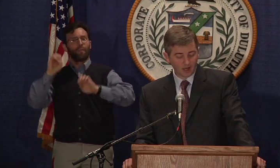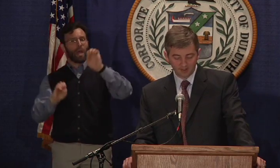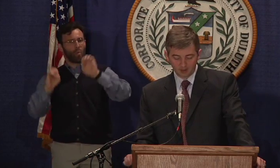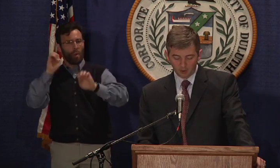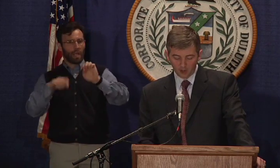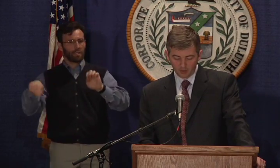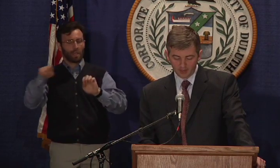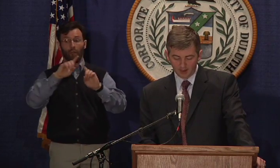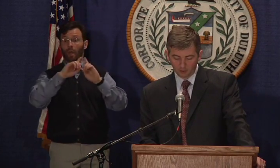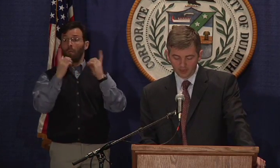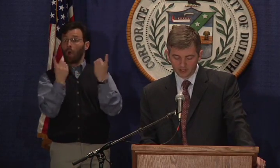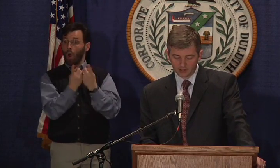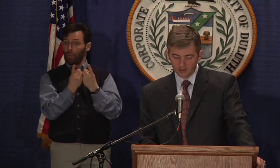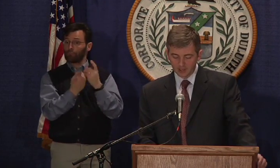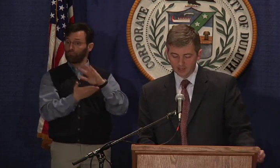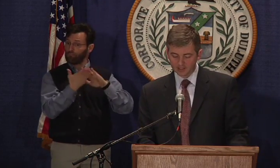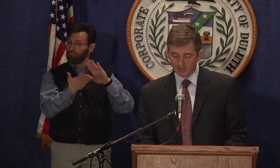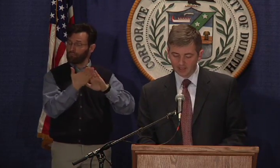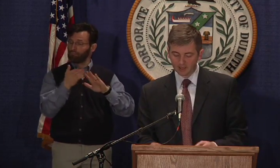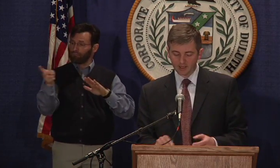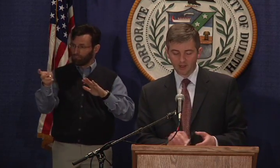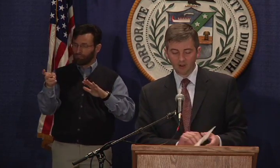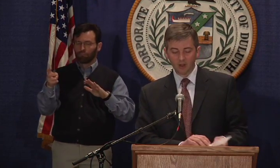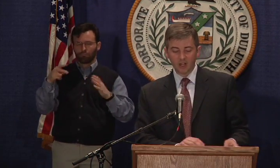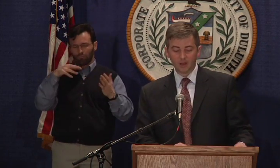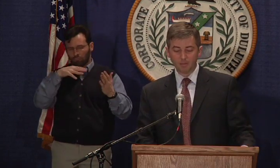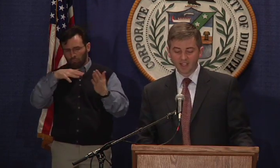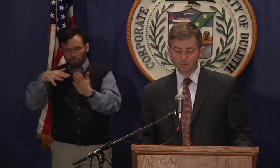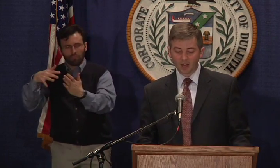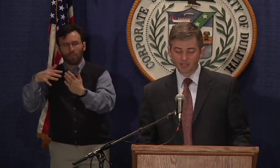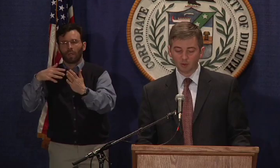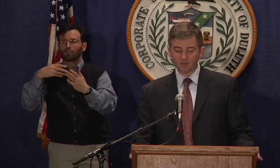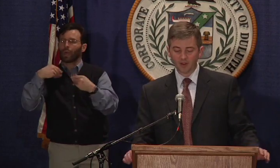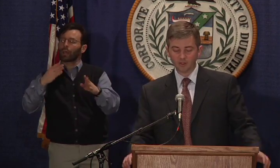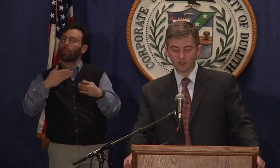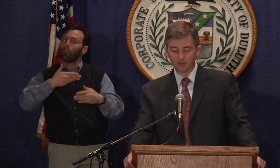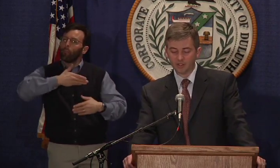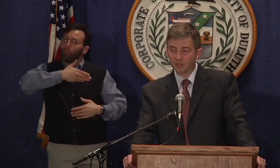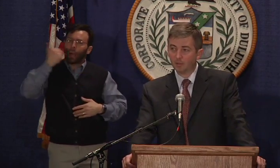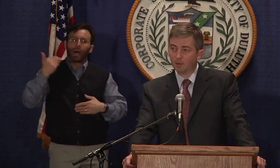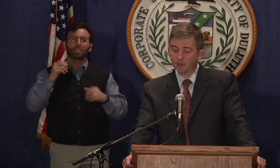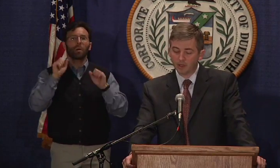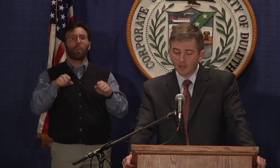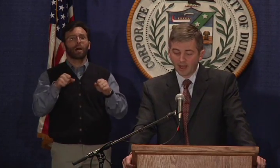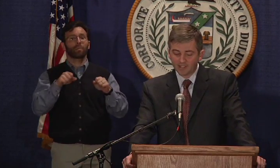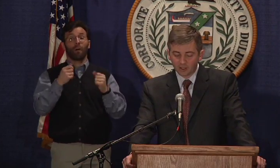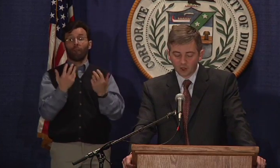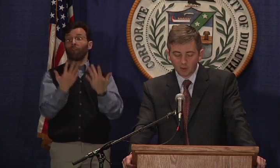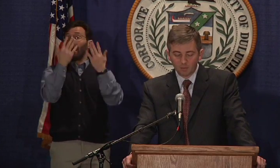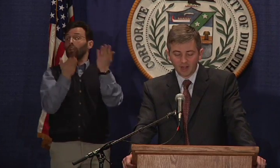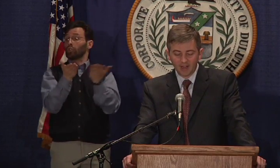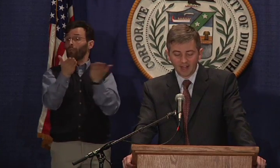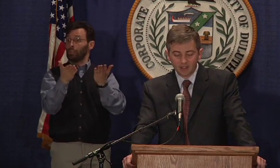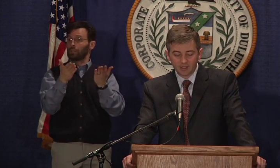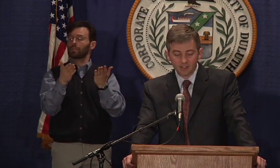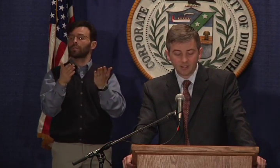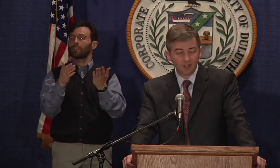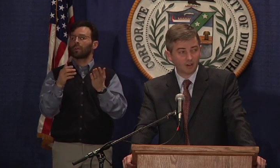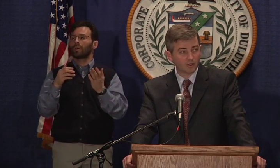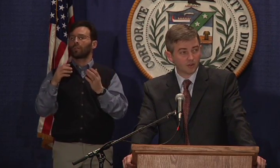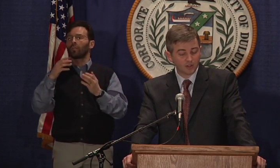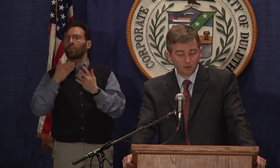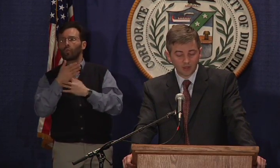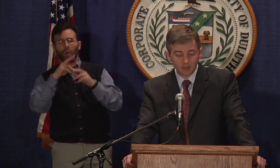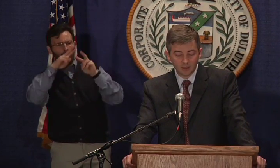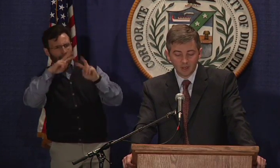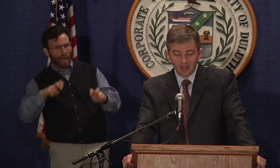evaluation of the department operations designed to deliver the best possible fire service to the public as determined by analysis of